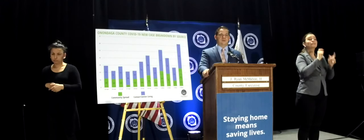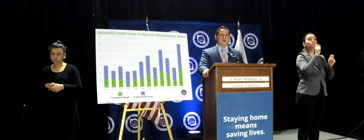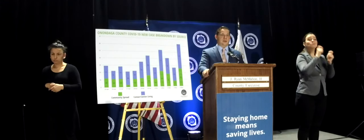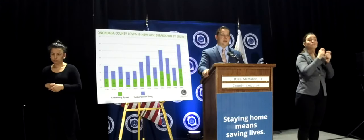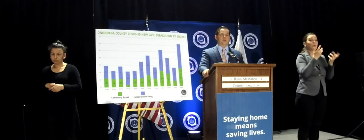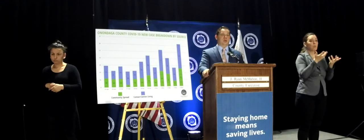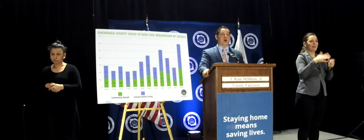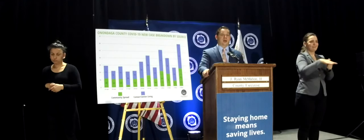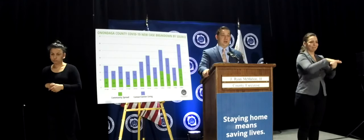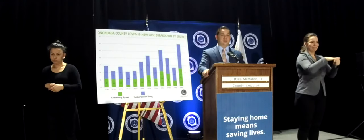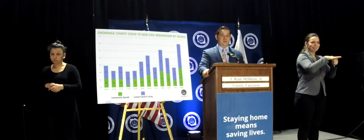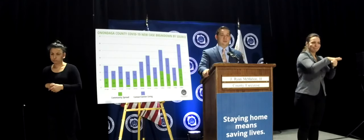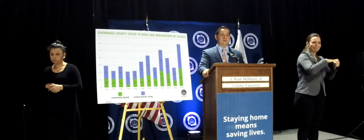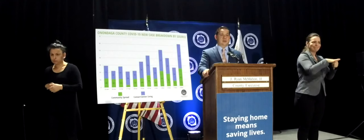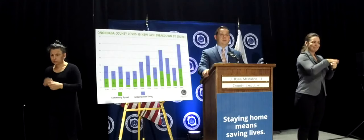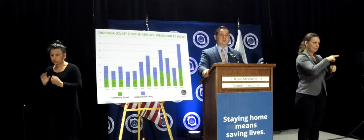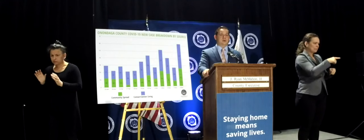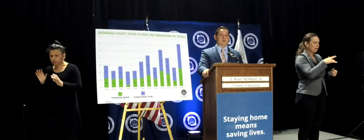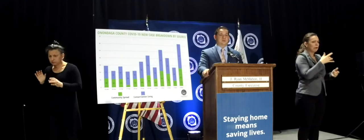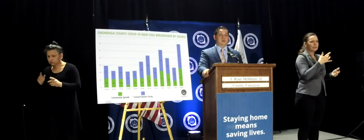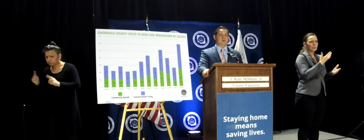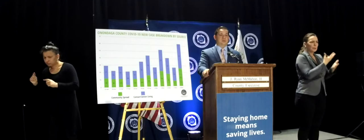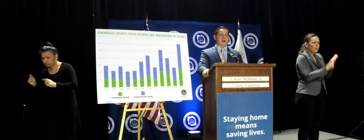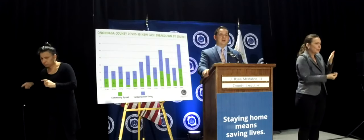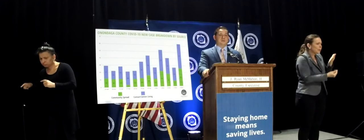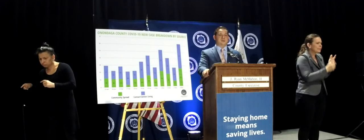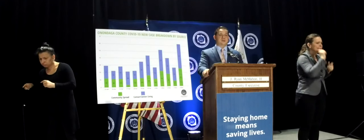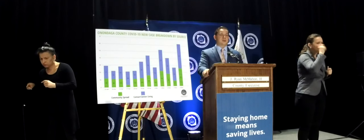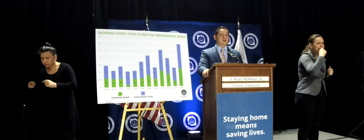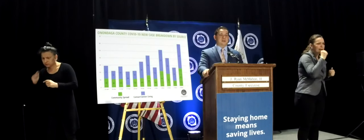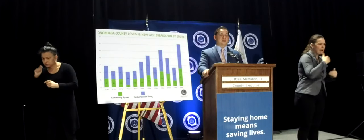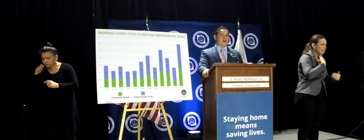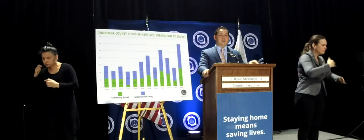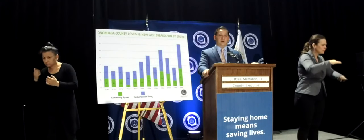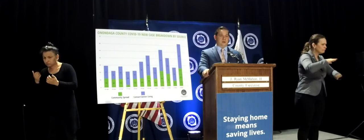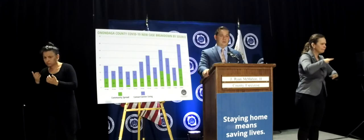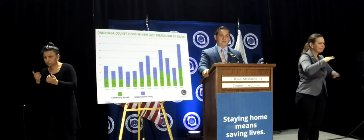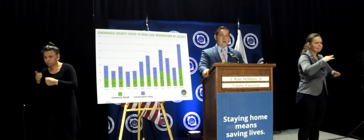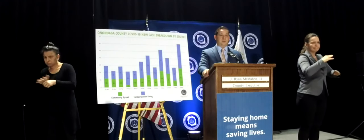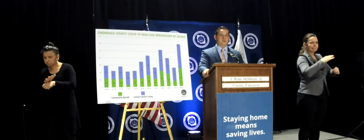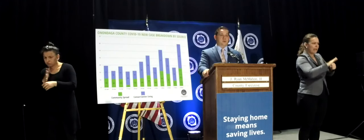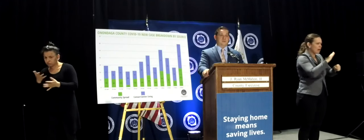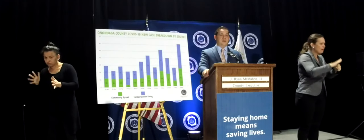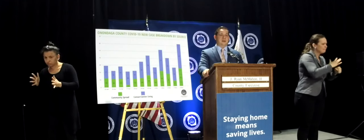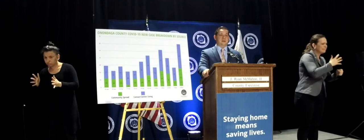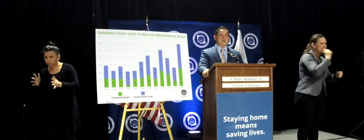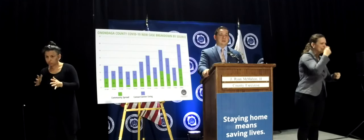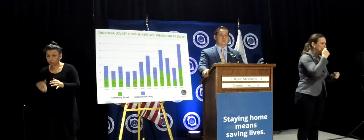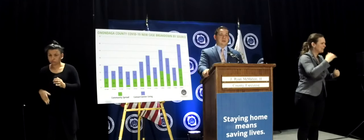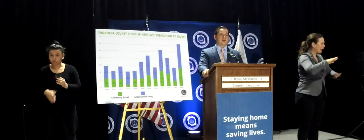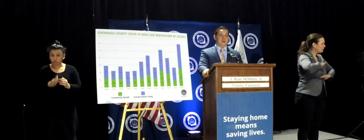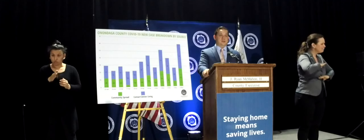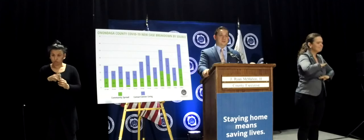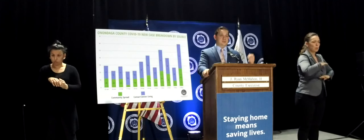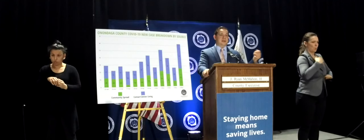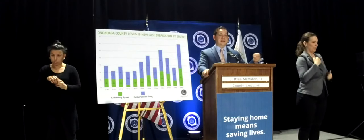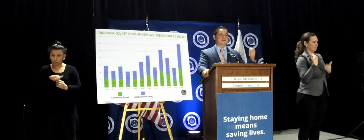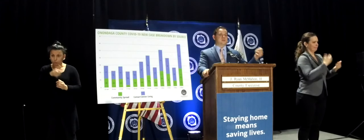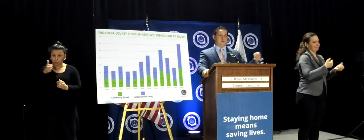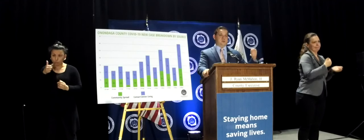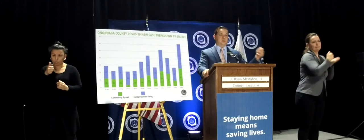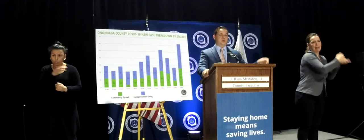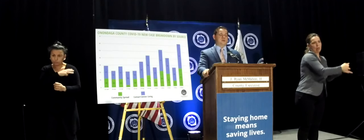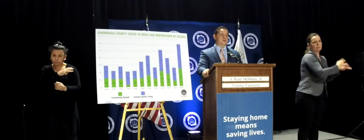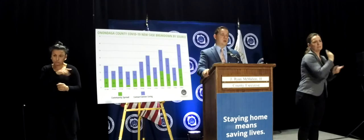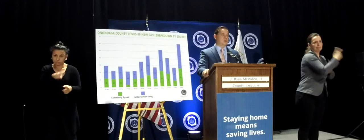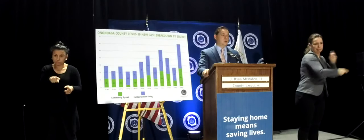enough, and that could be Caucasians in certain geographies, then you got to go into neighborhoods where you're going to find Caucasians, and you got to test